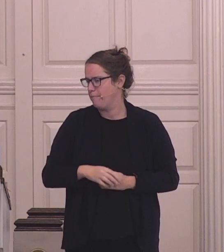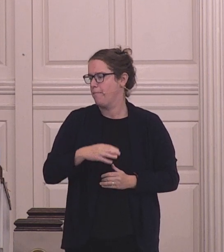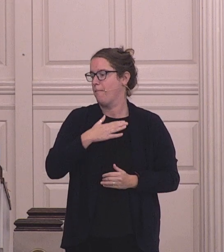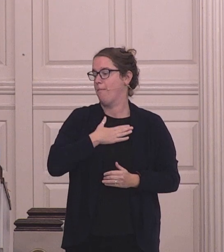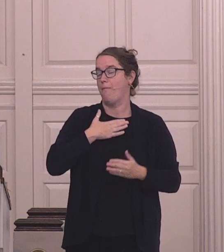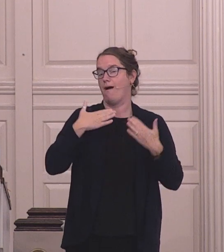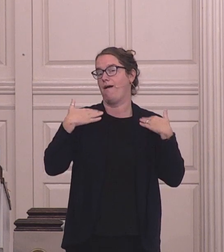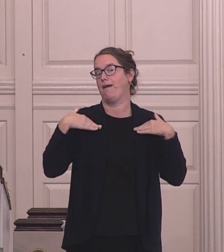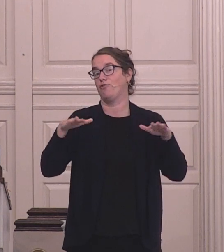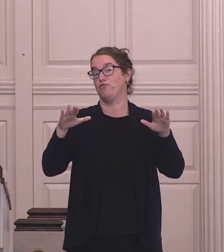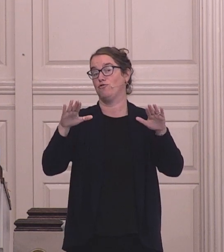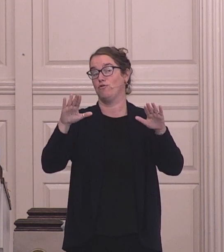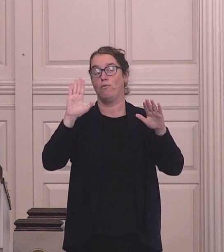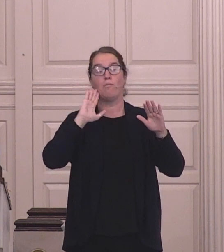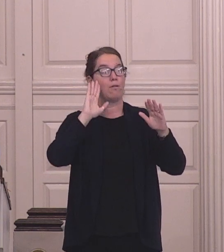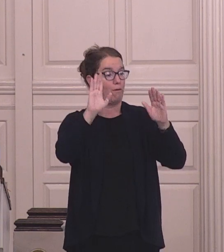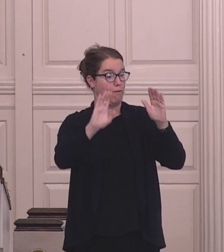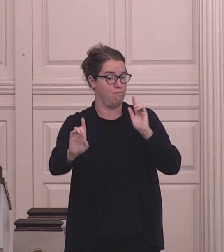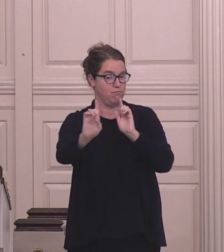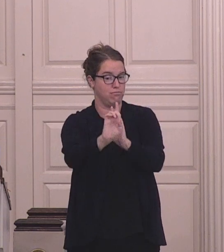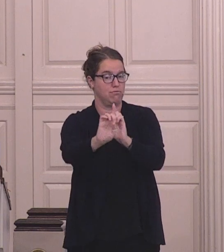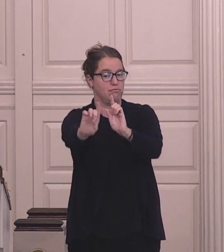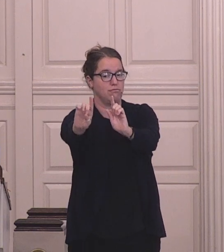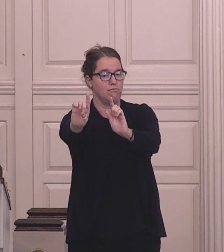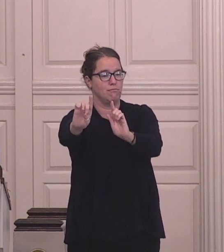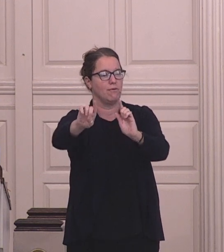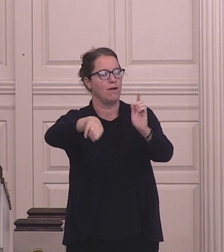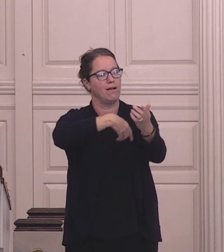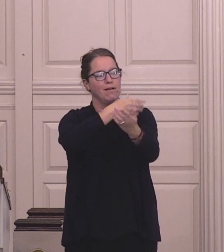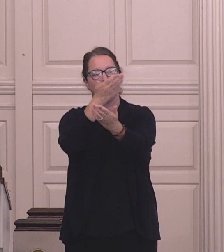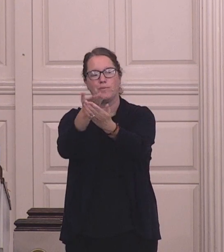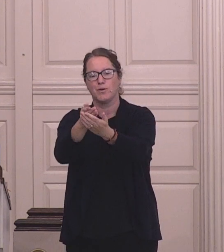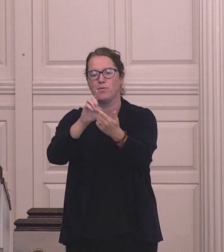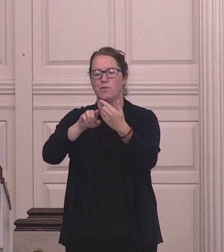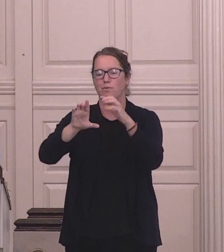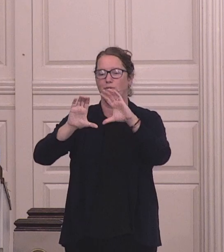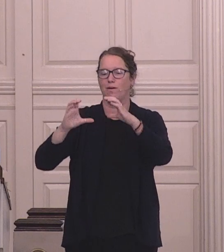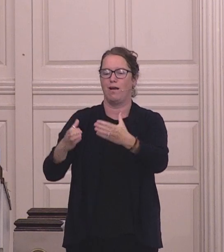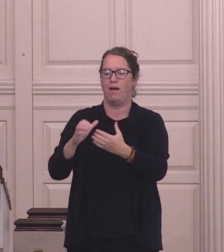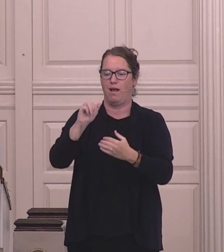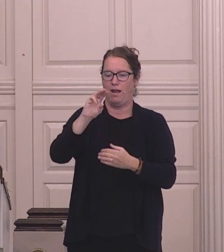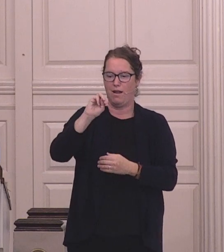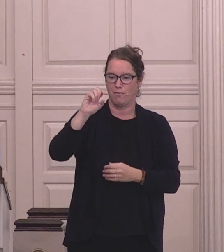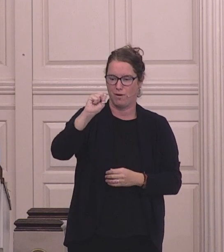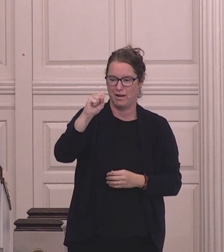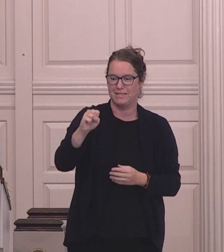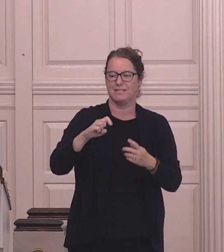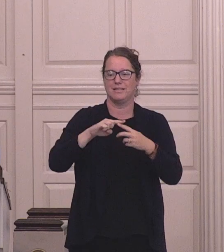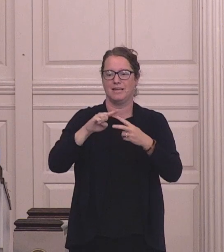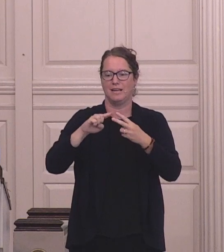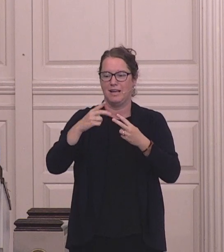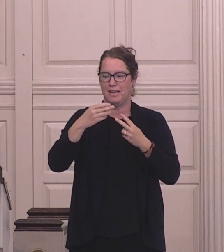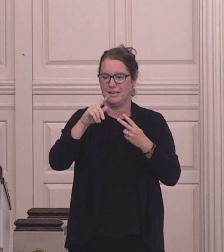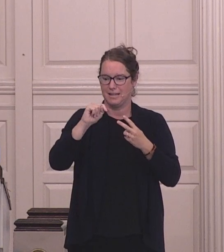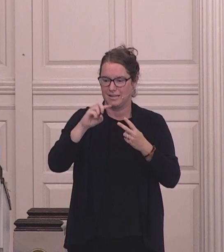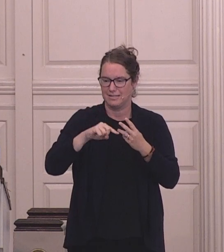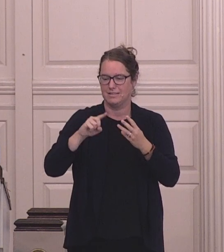My angel will go before you and bring you to the Amorites, Hittites,